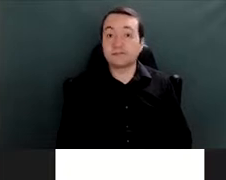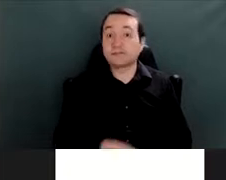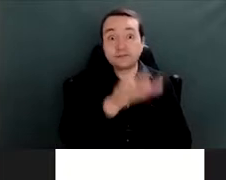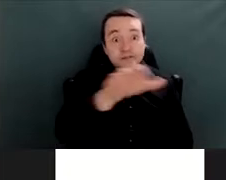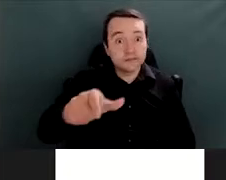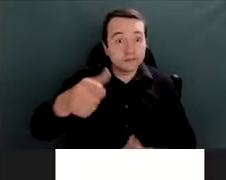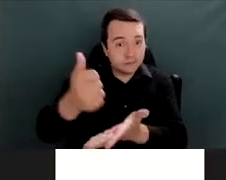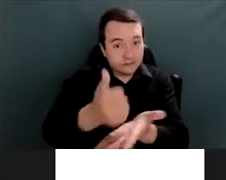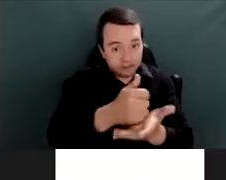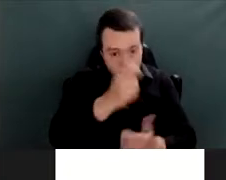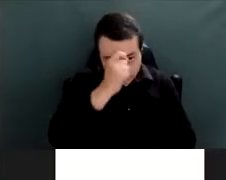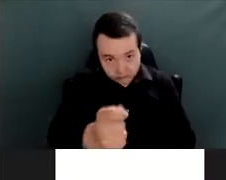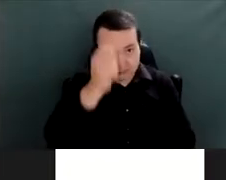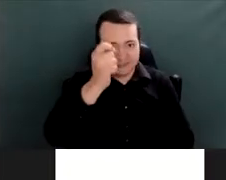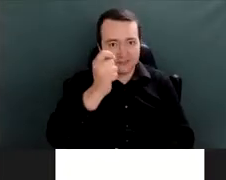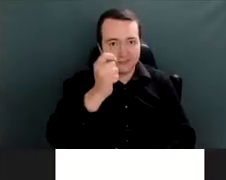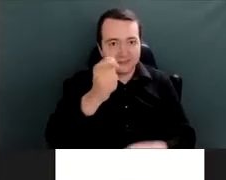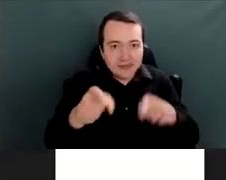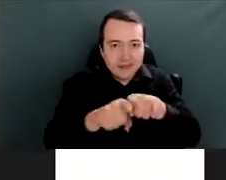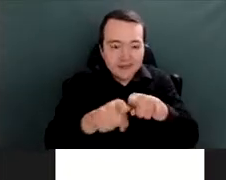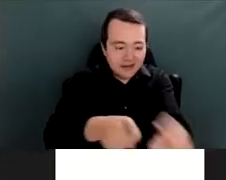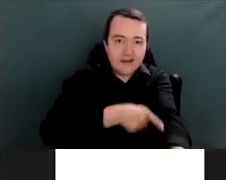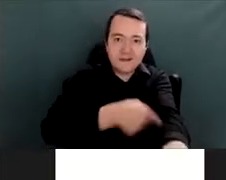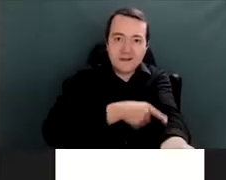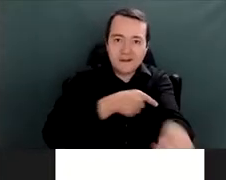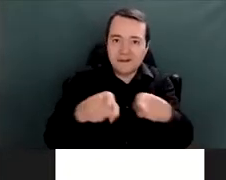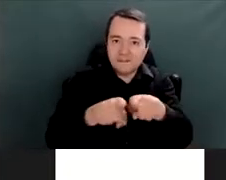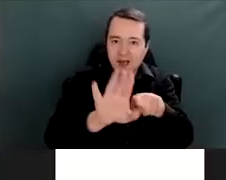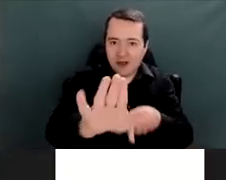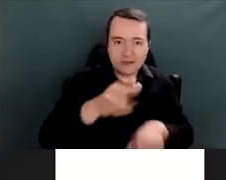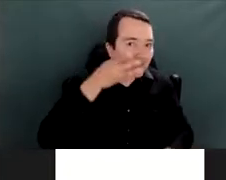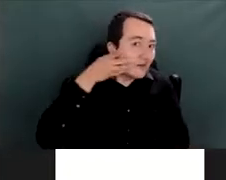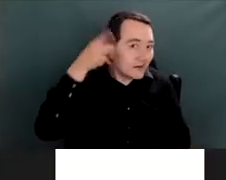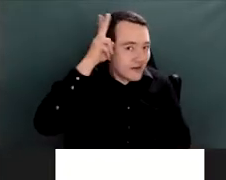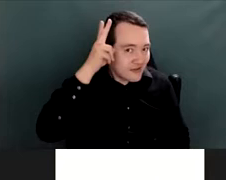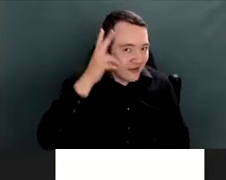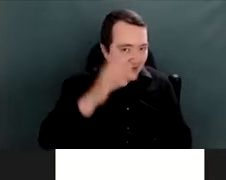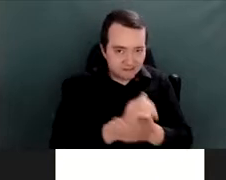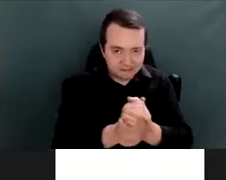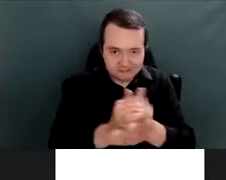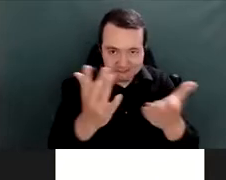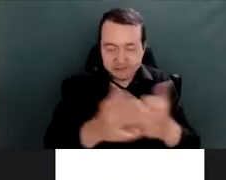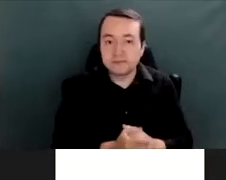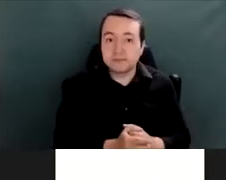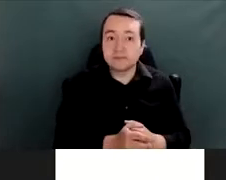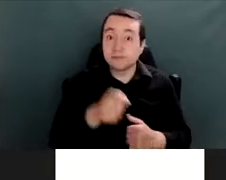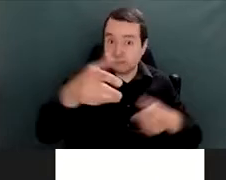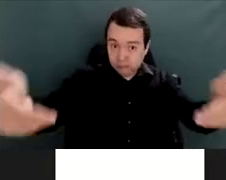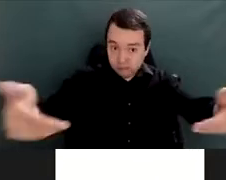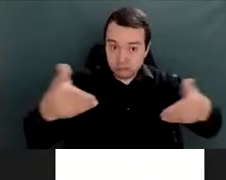Distinguished panelists and participants, Indigenous brothers and sisters,